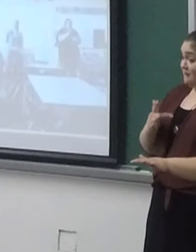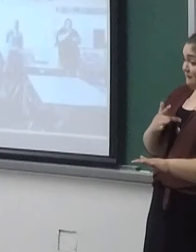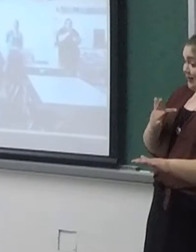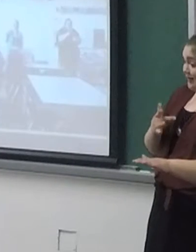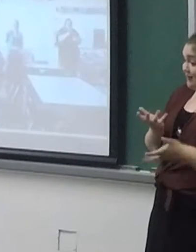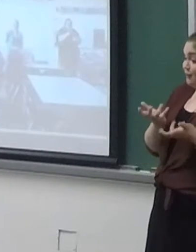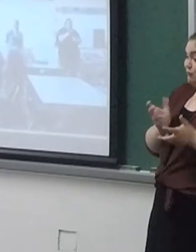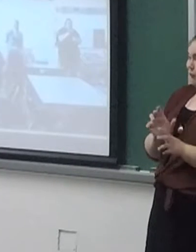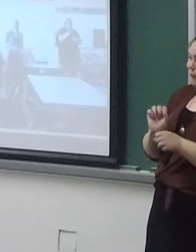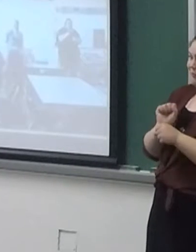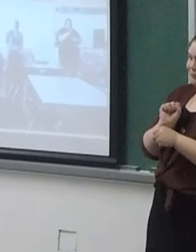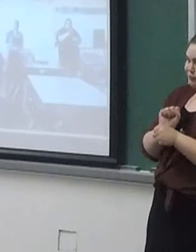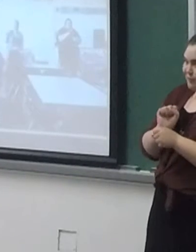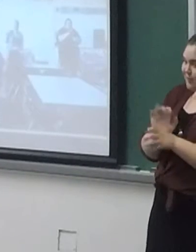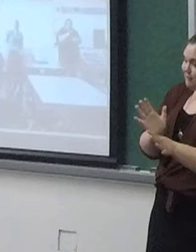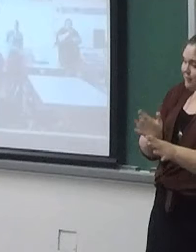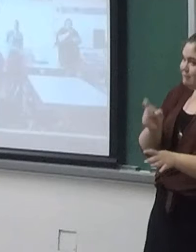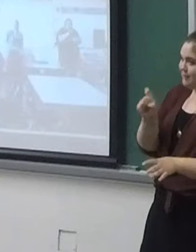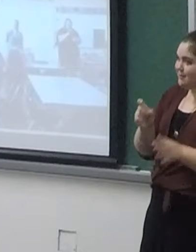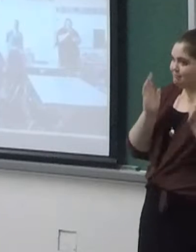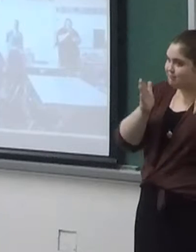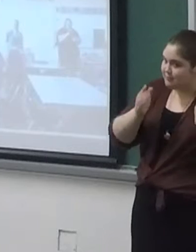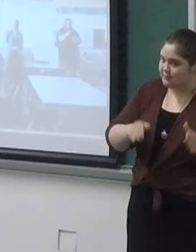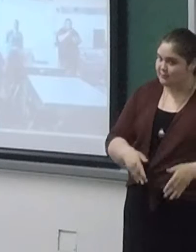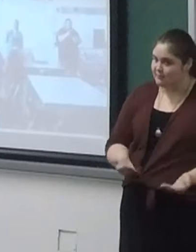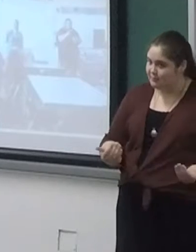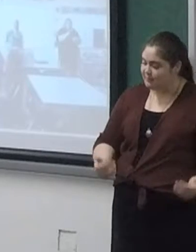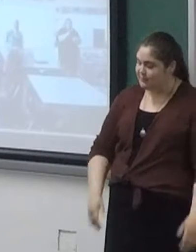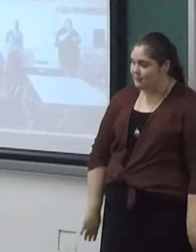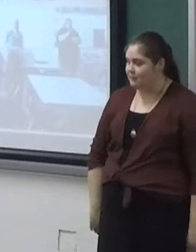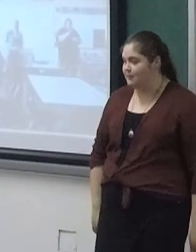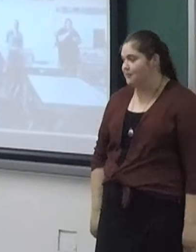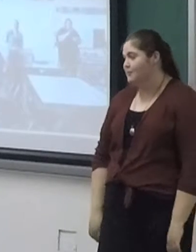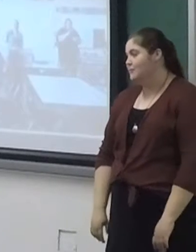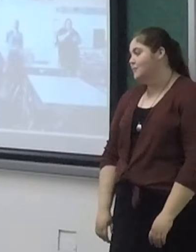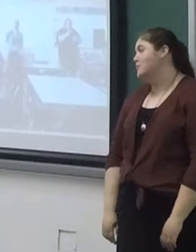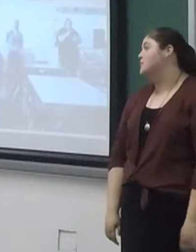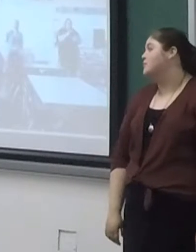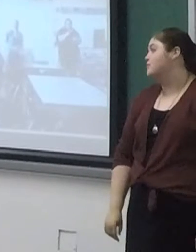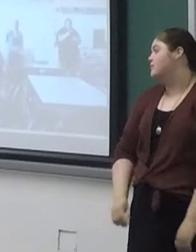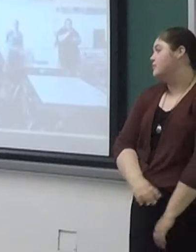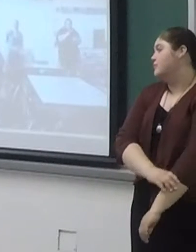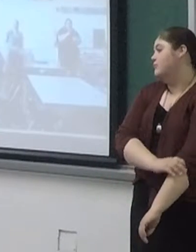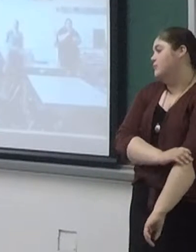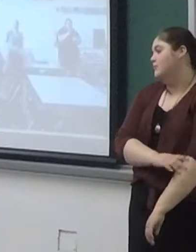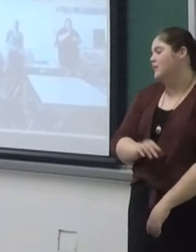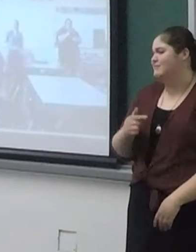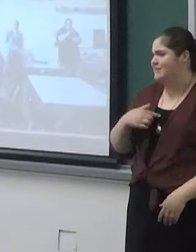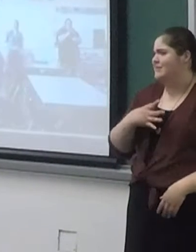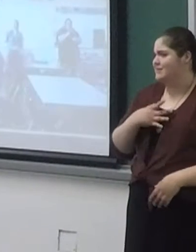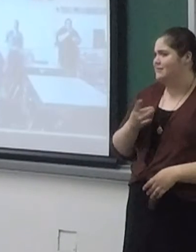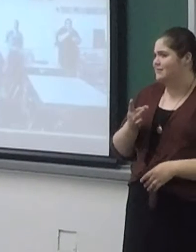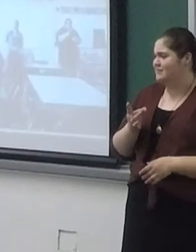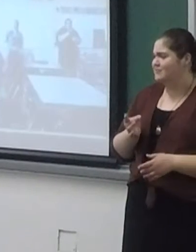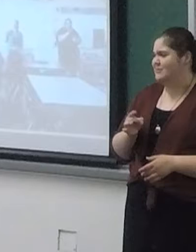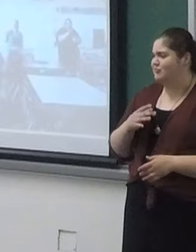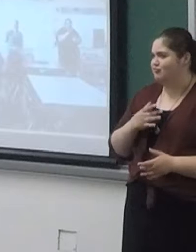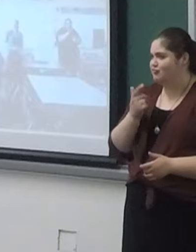don't want to do this, but gotta yell at you anyways. So that was something I learned. Also,